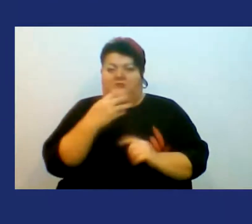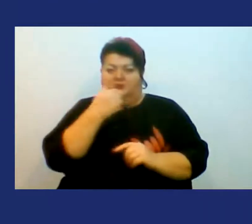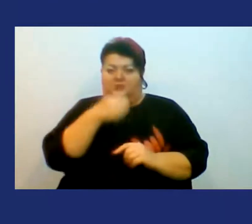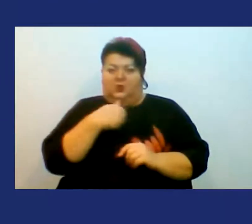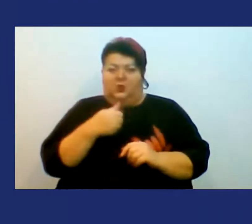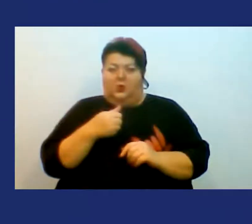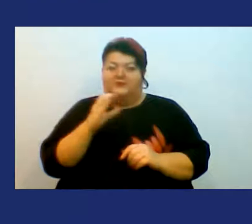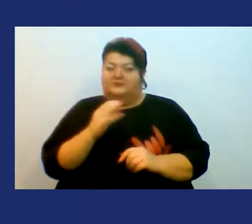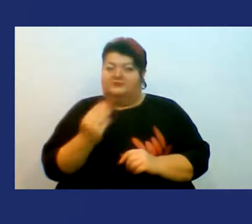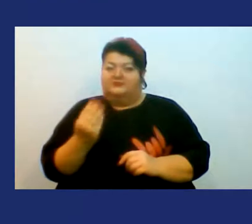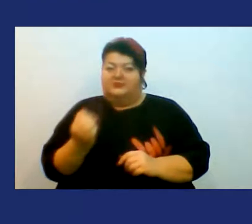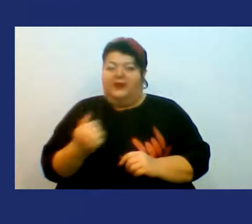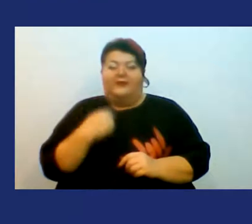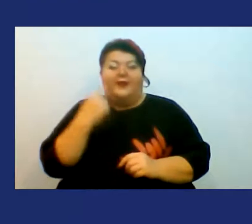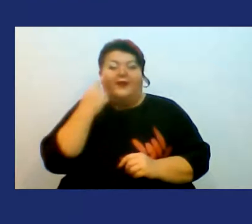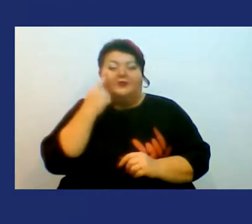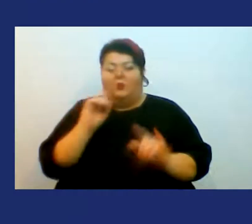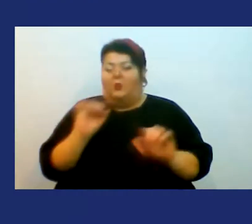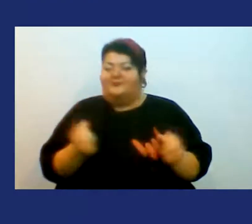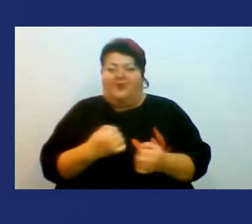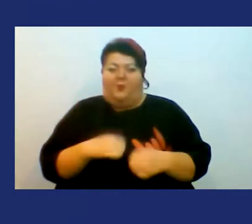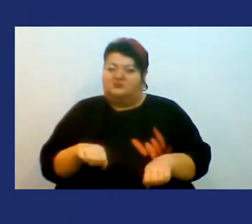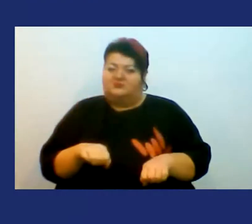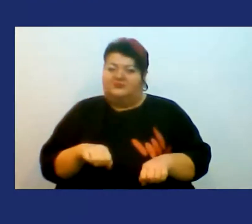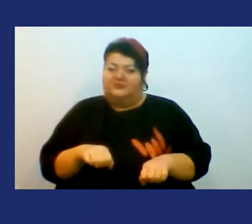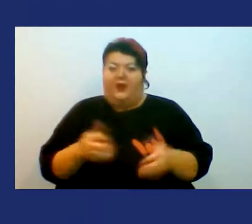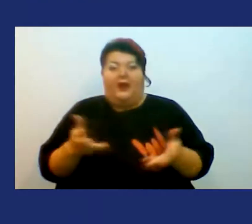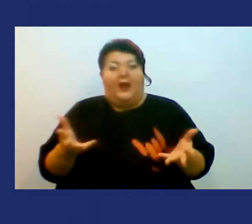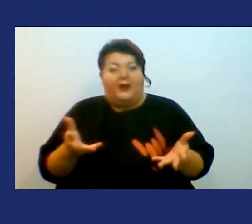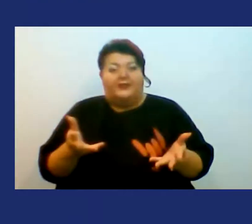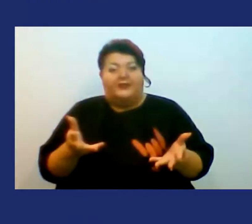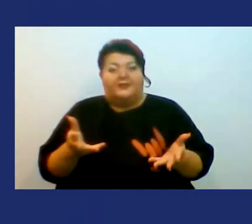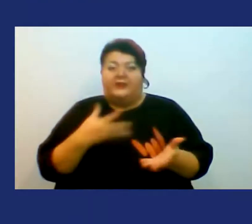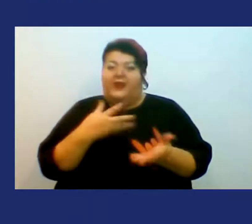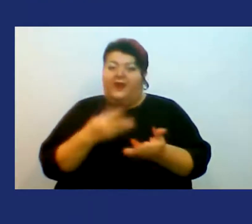the political life of the US and for years is just impossible.